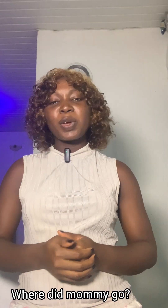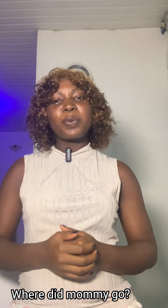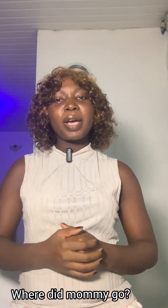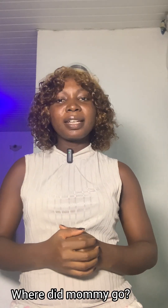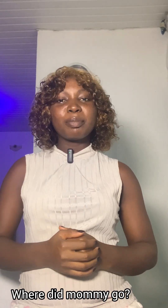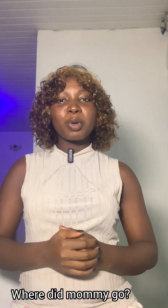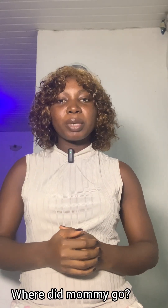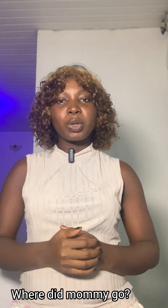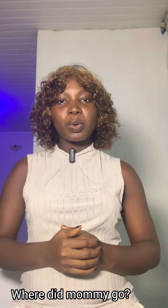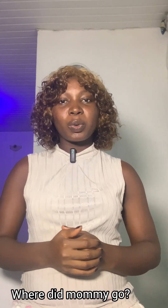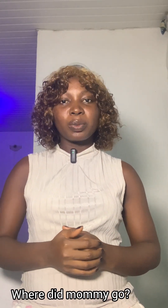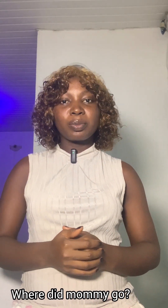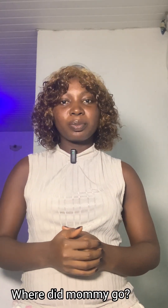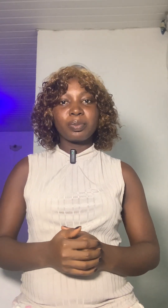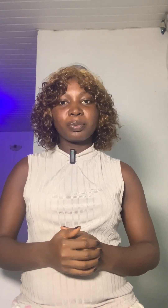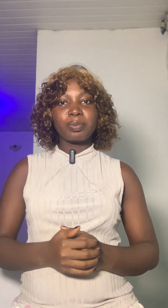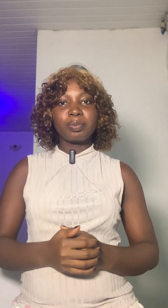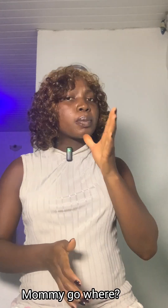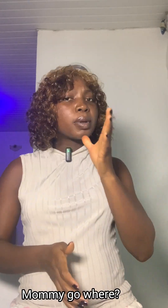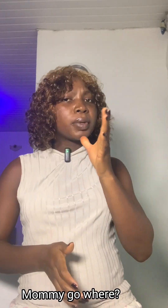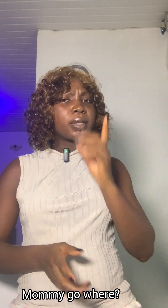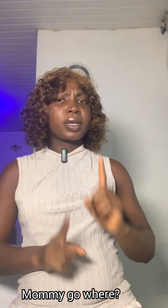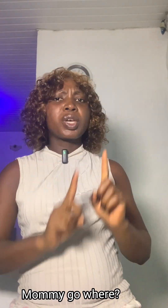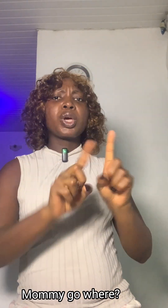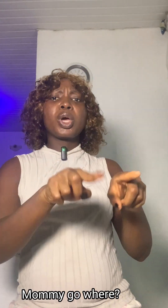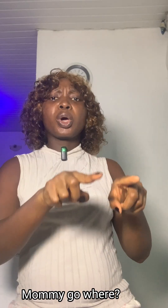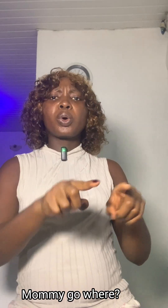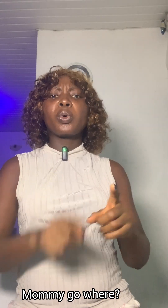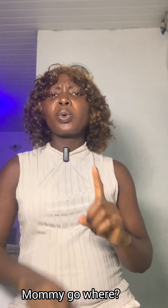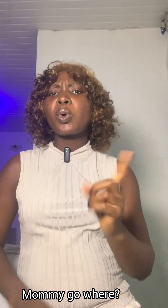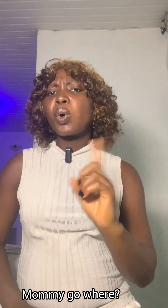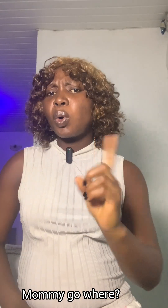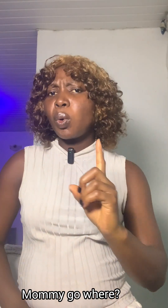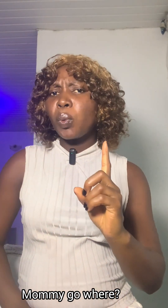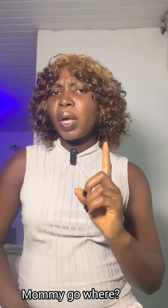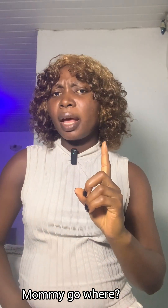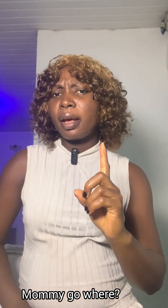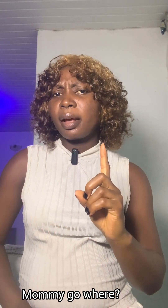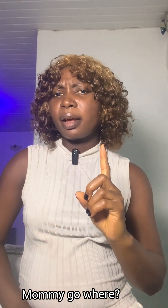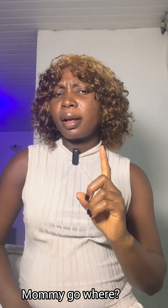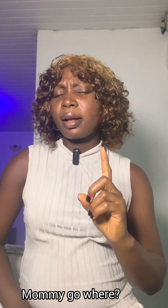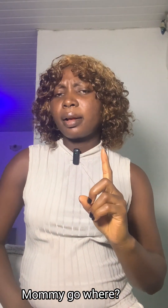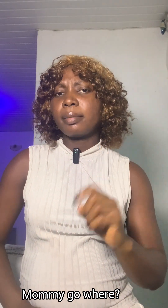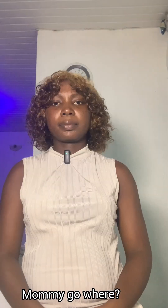Where did mommy go? Mommy, go where?